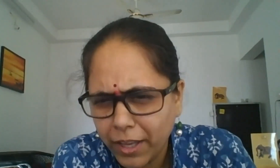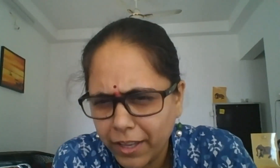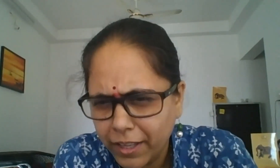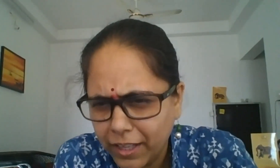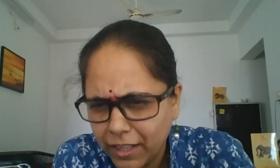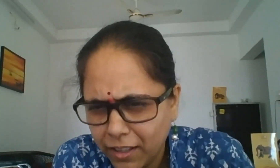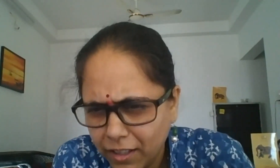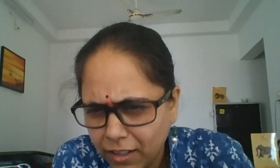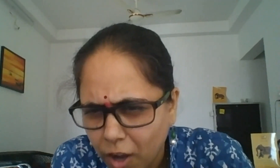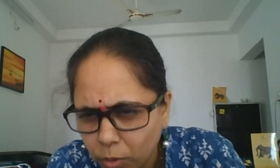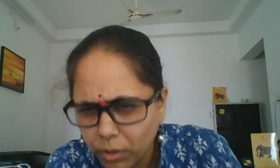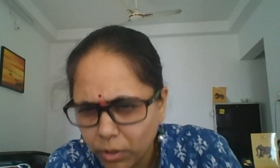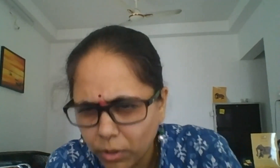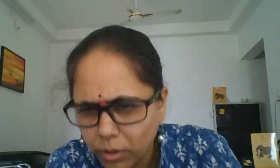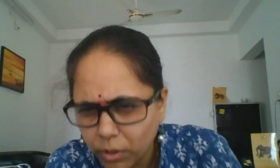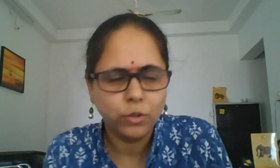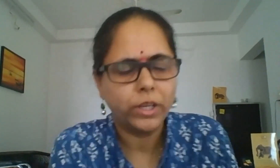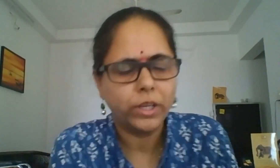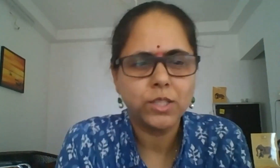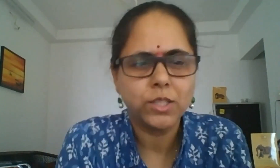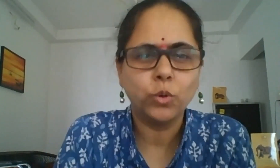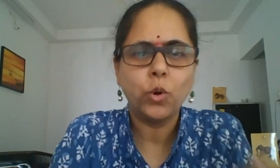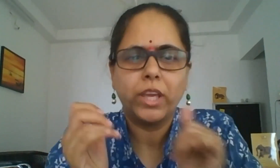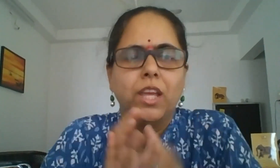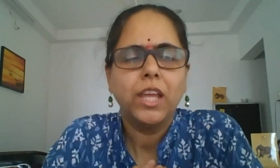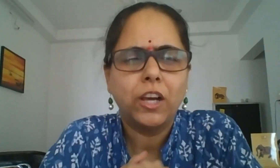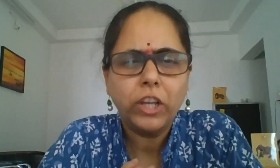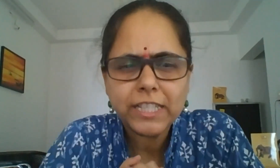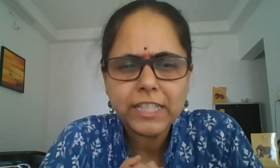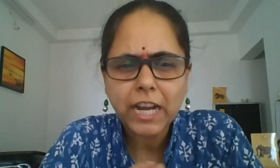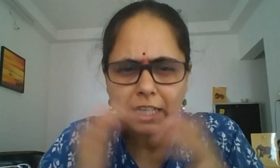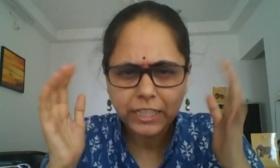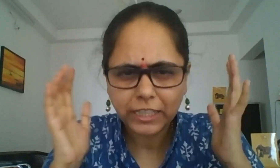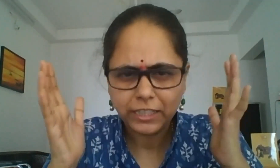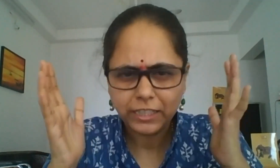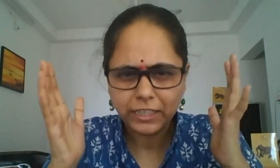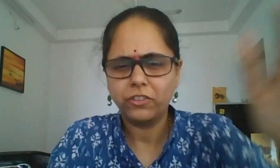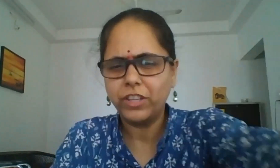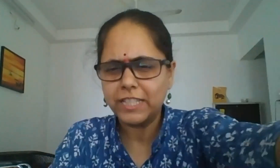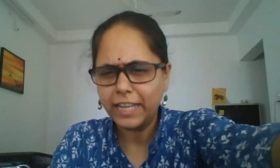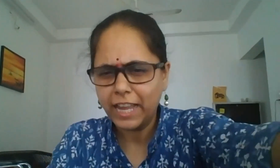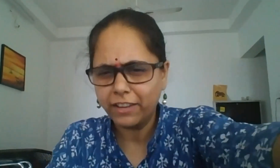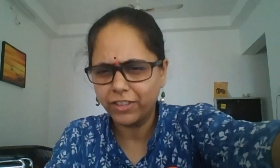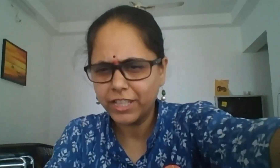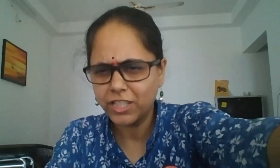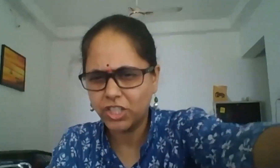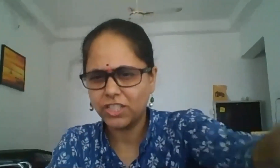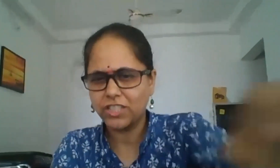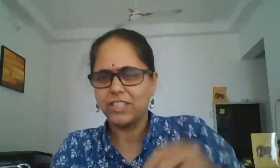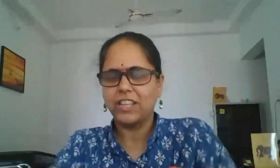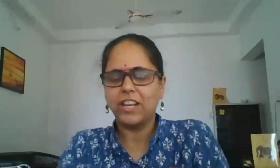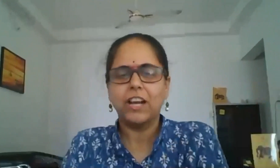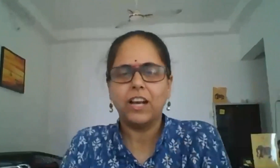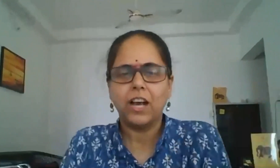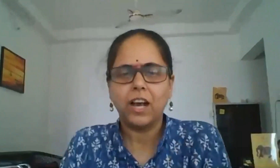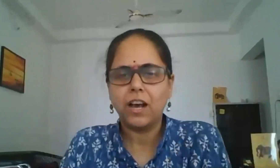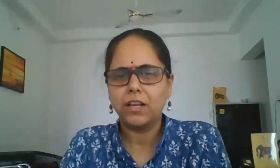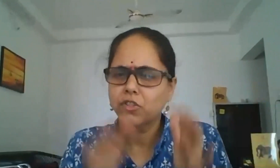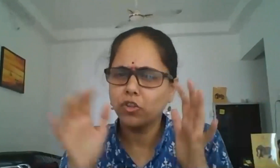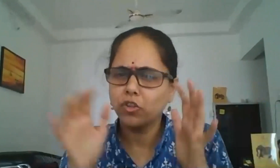Okay. Oh, I didn't see. No, let us go. Okay. Now let's start with sign language. So you got